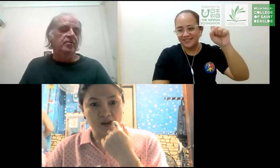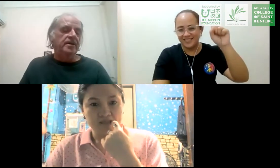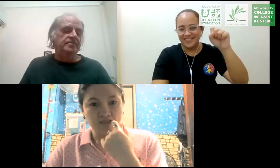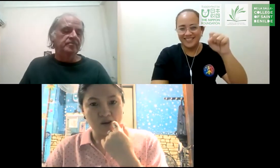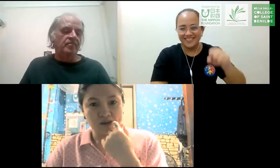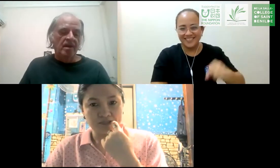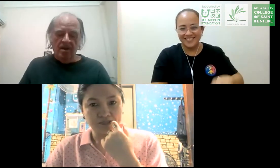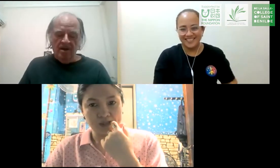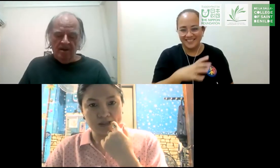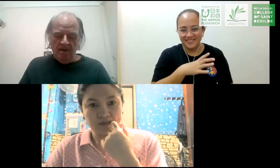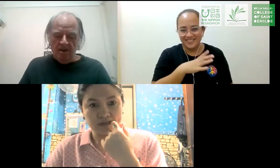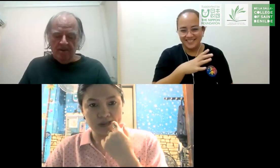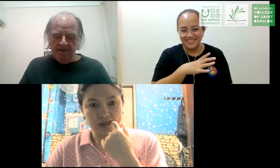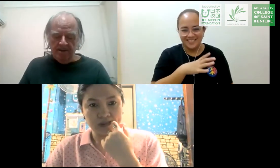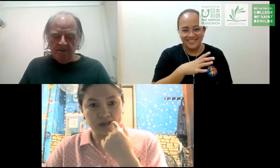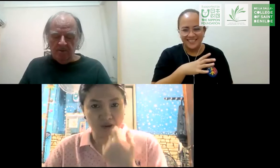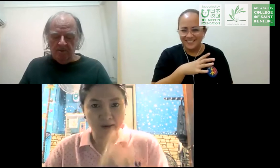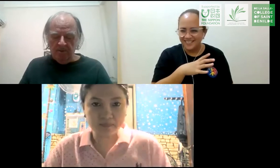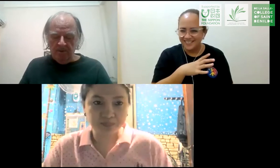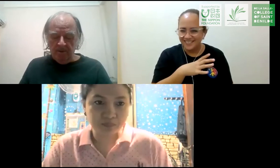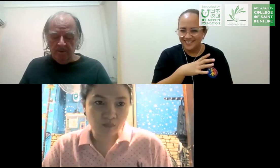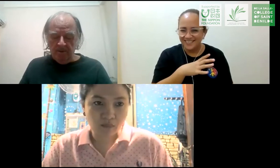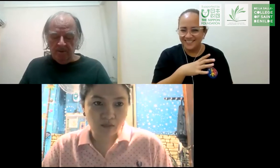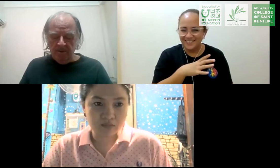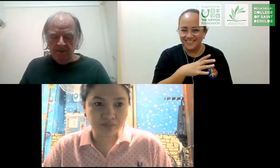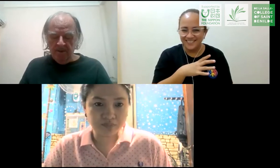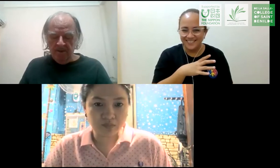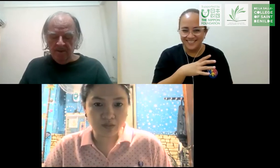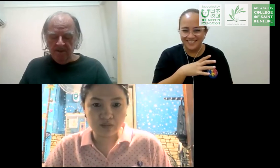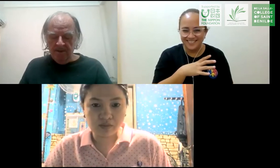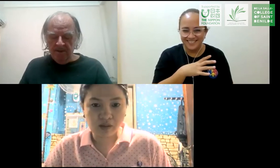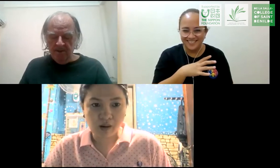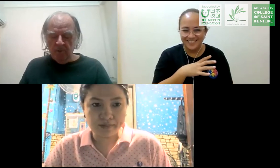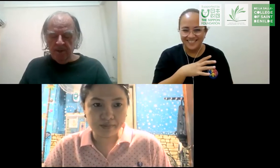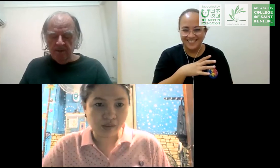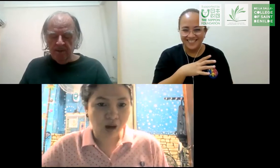fine. Okay. All right. So